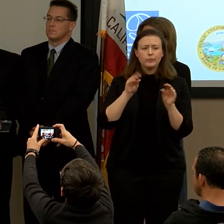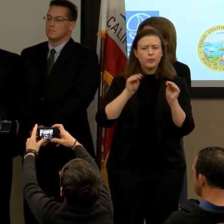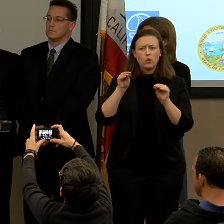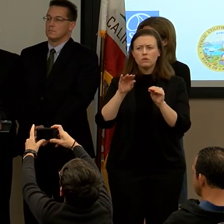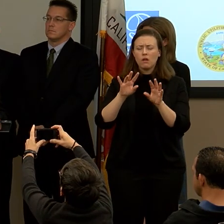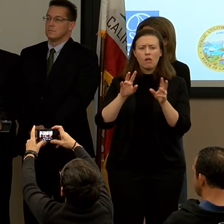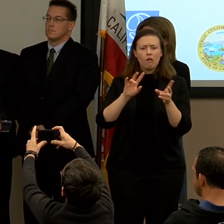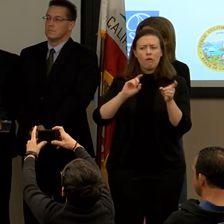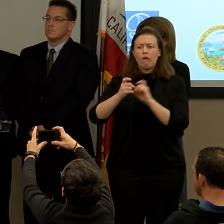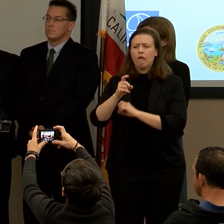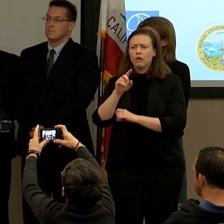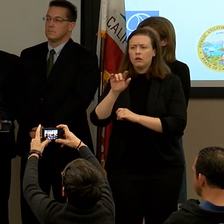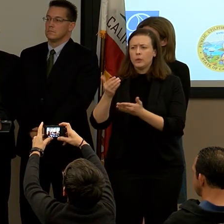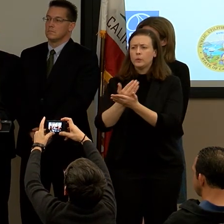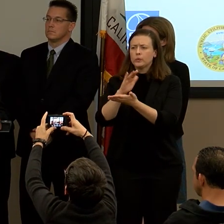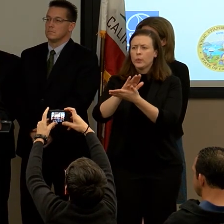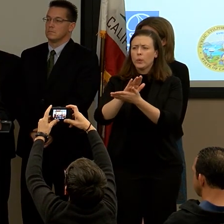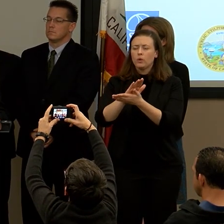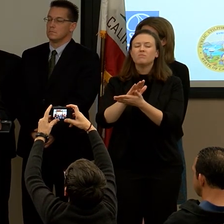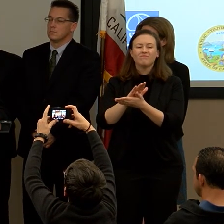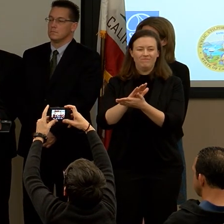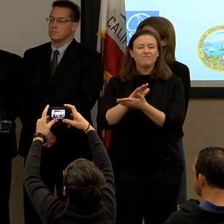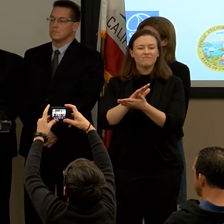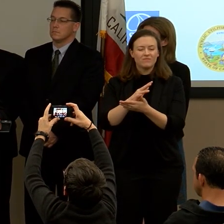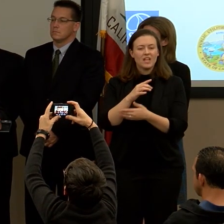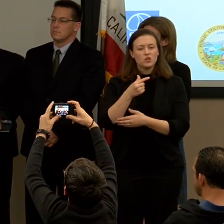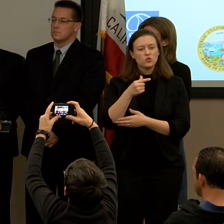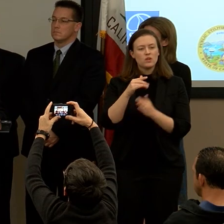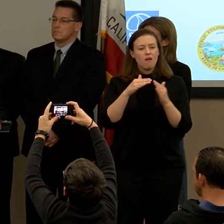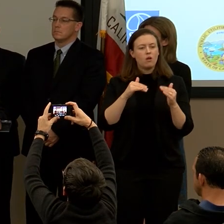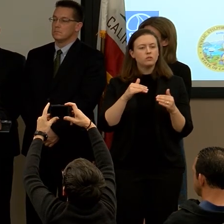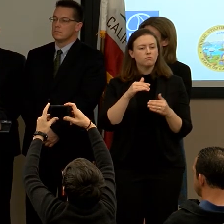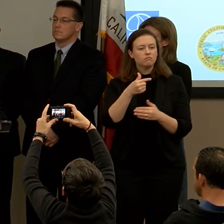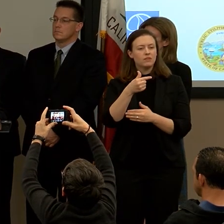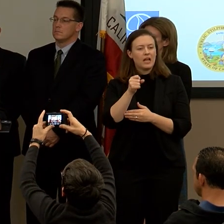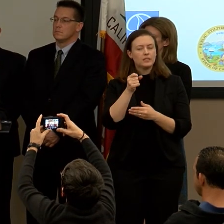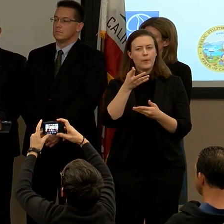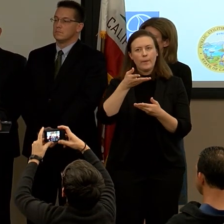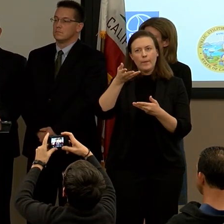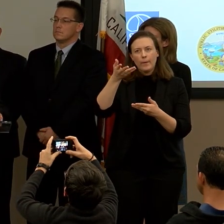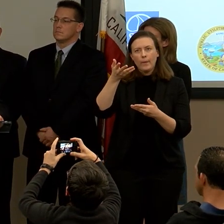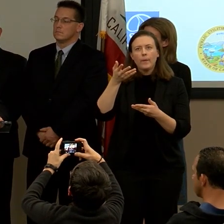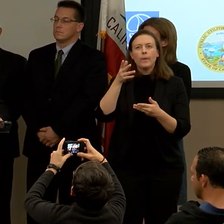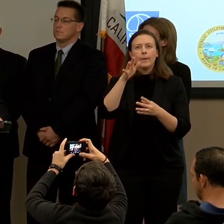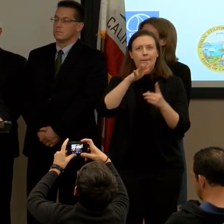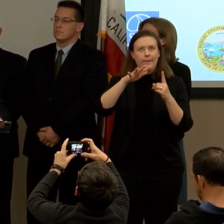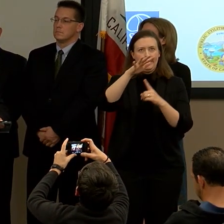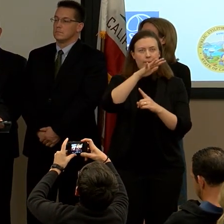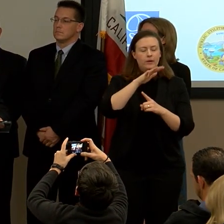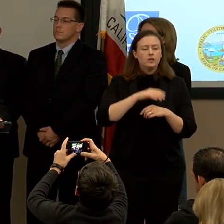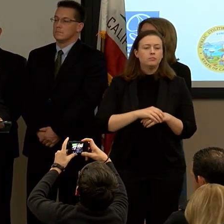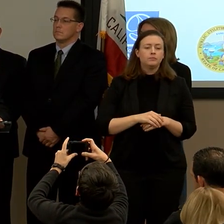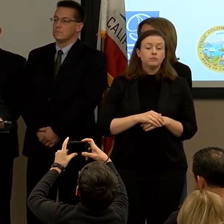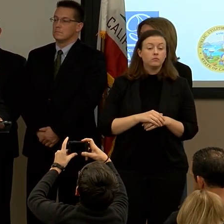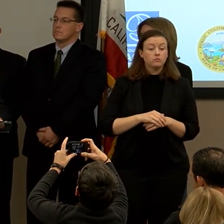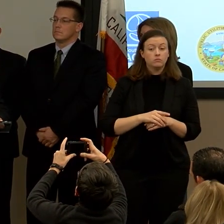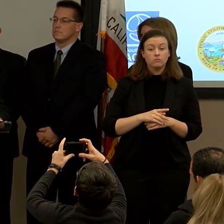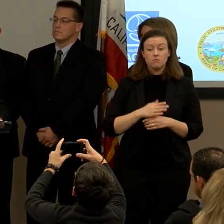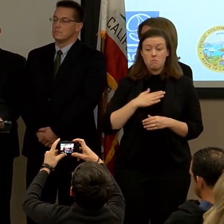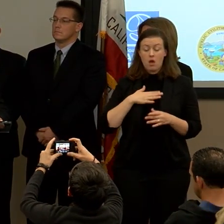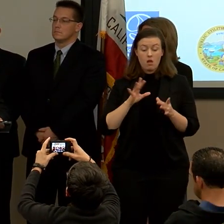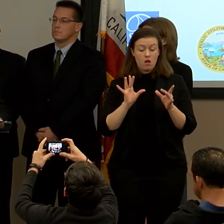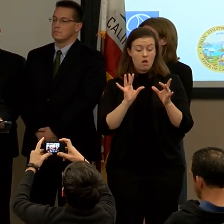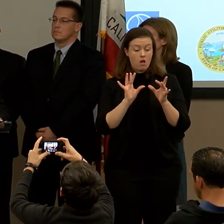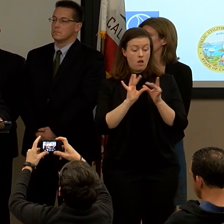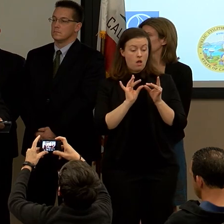switch schools with their kids, and the greenhouse gas emissions from the leak. And I know that there's nothing that I can say